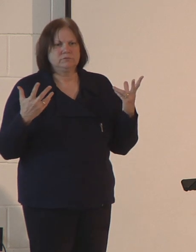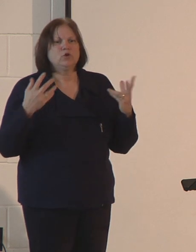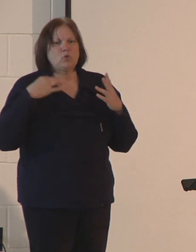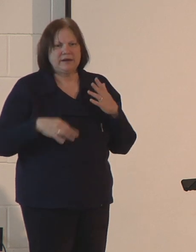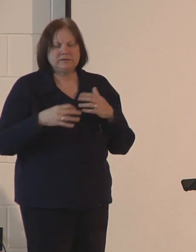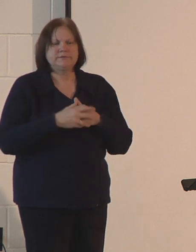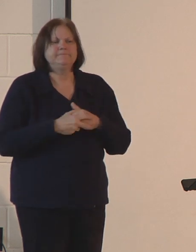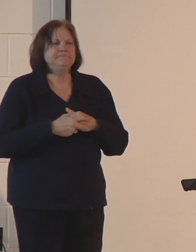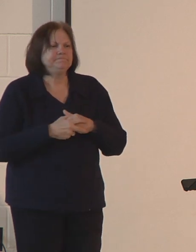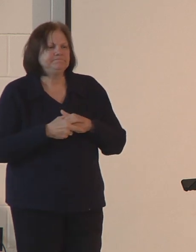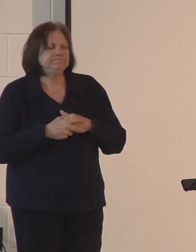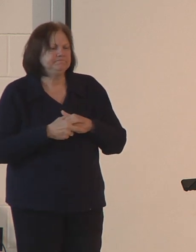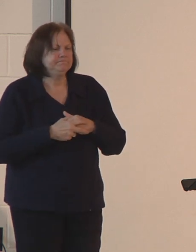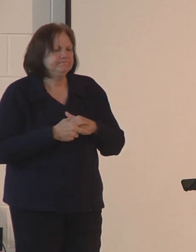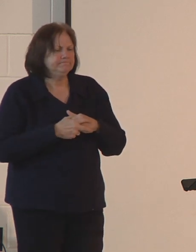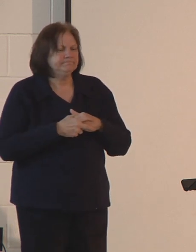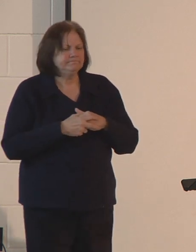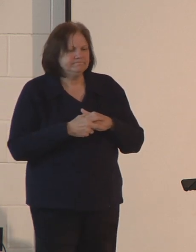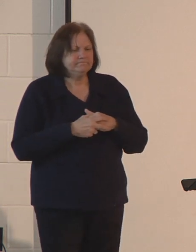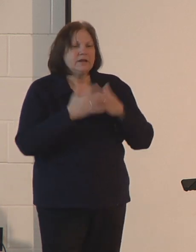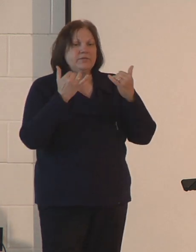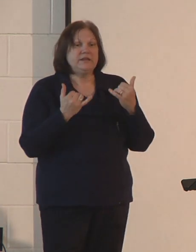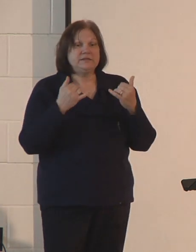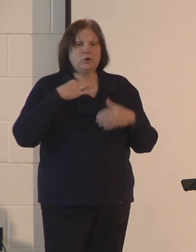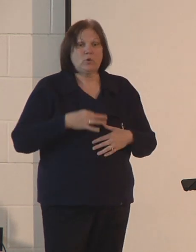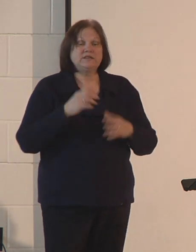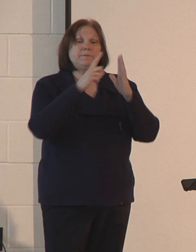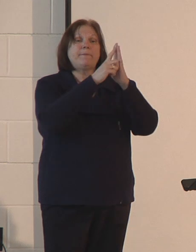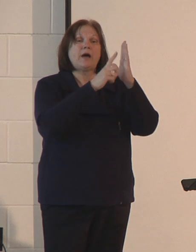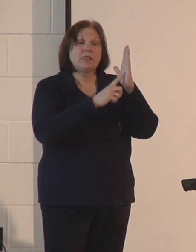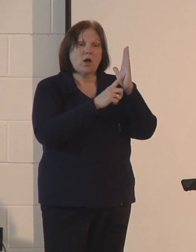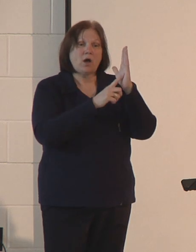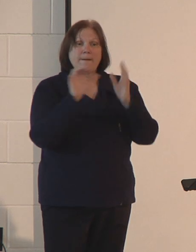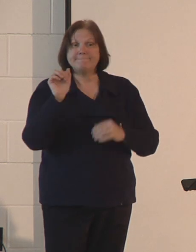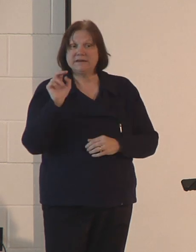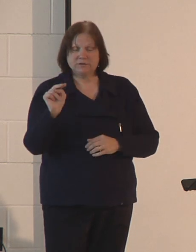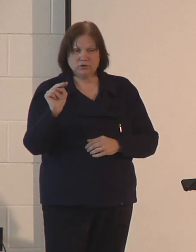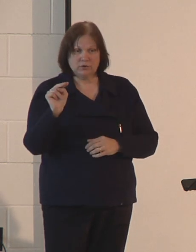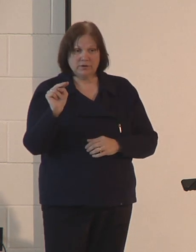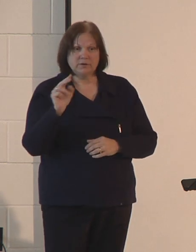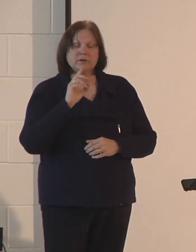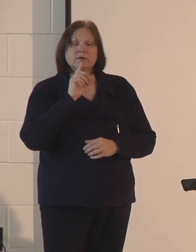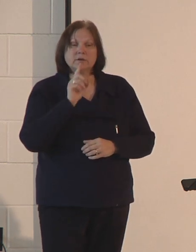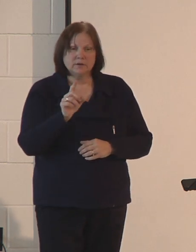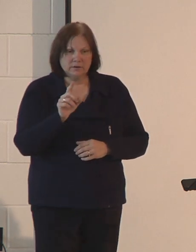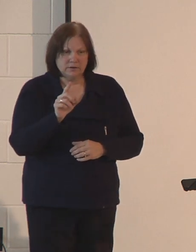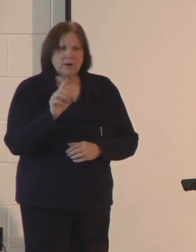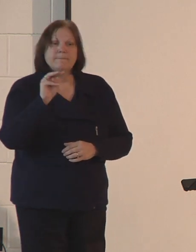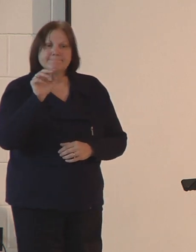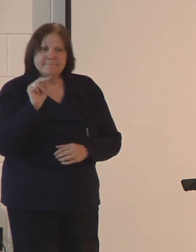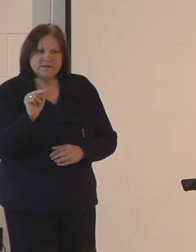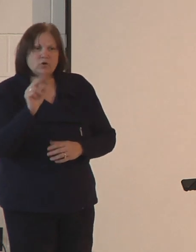credits. These credits, by law in the state of Minnesota, they are the